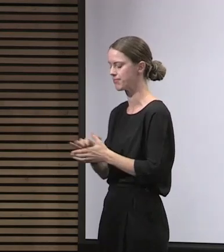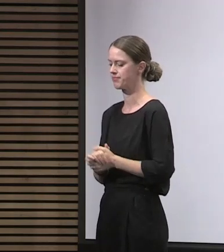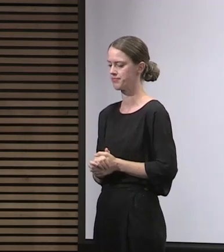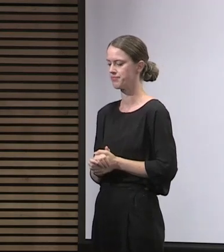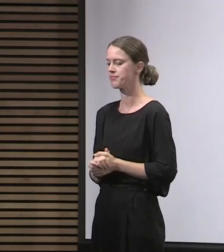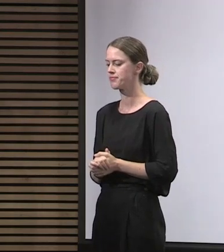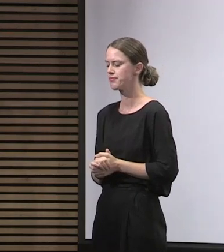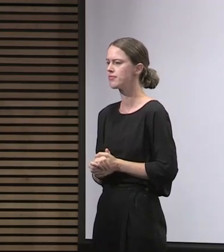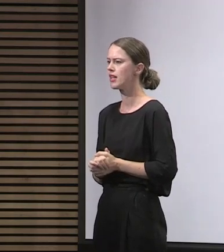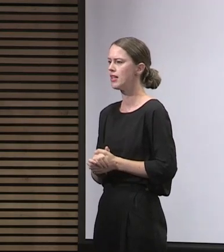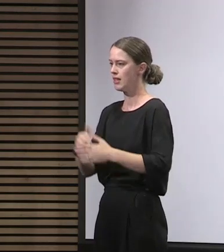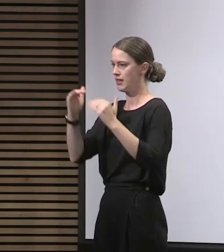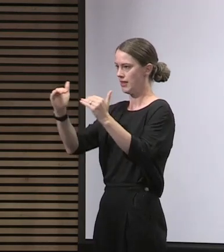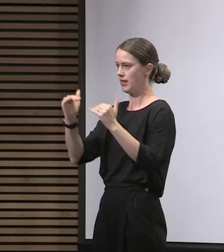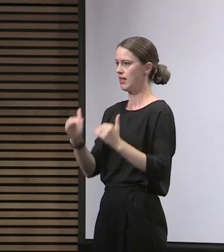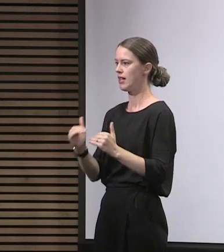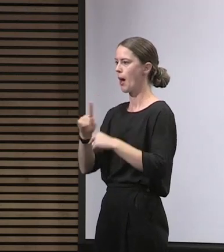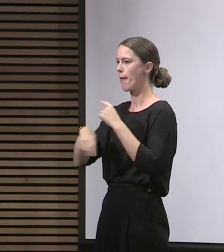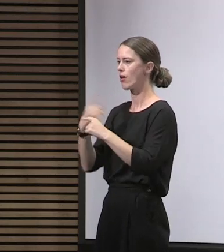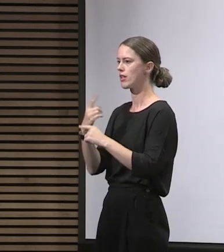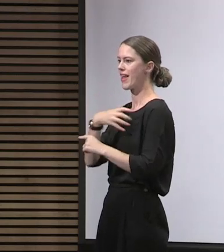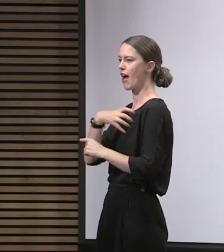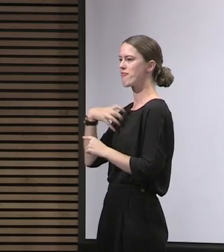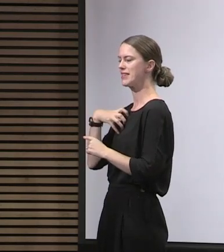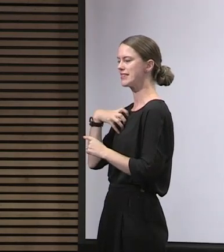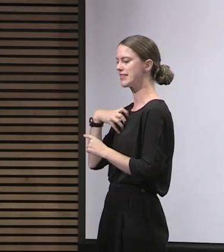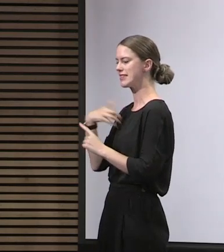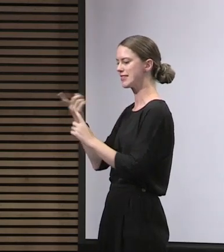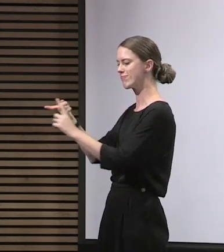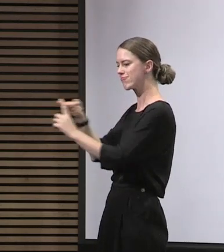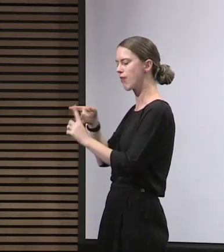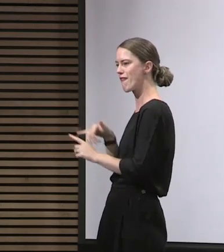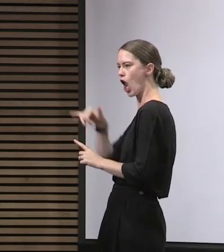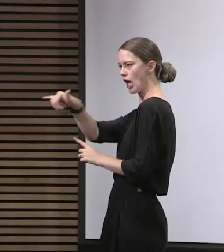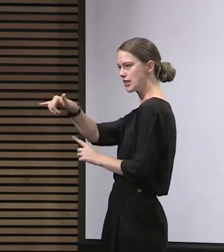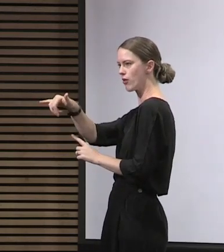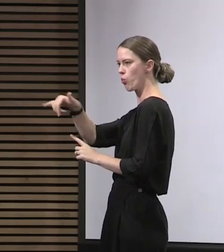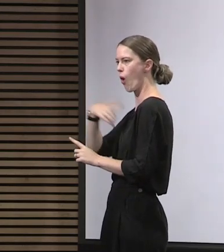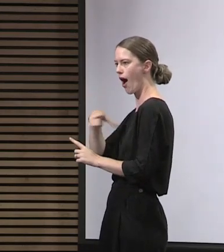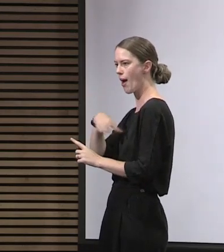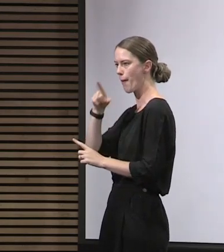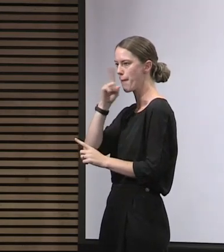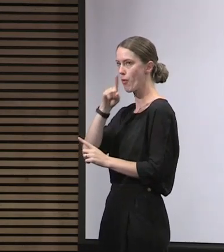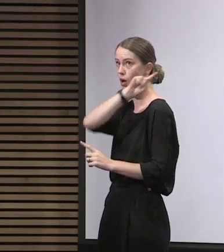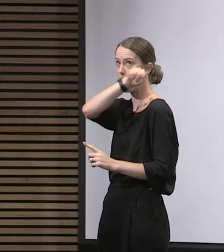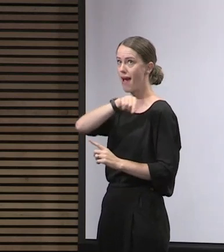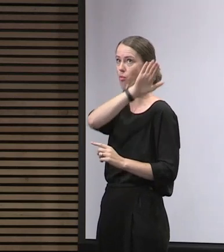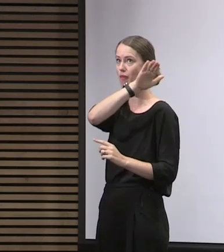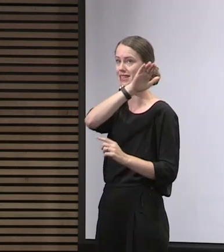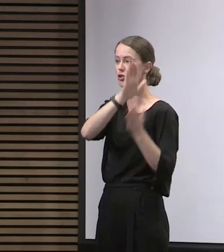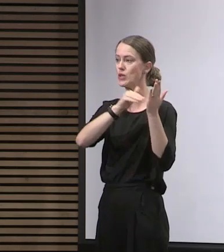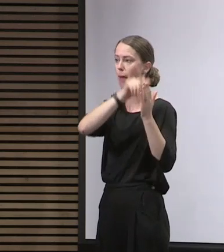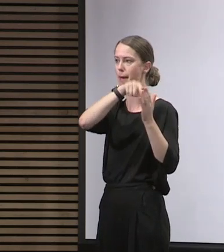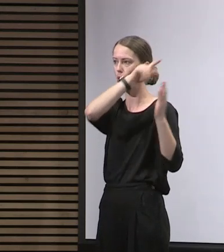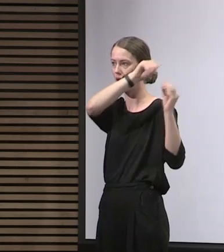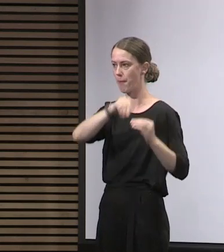I thought it would be useful to update you about the charter flight that started to take New Zealanders who have recently returned from overseas back